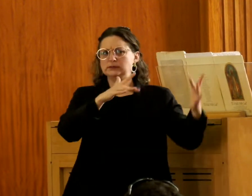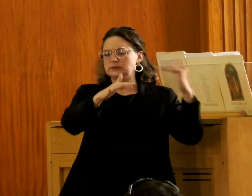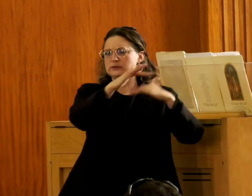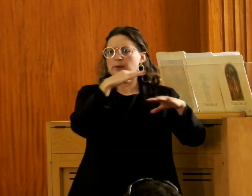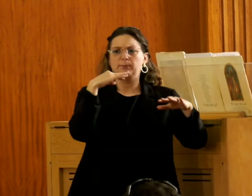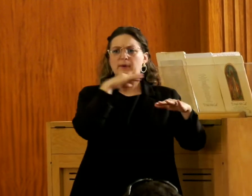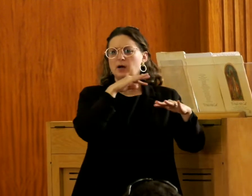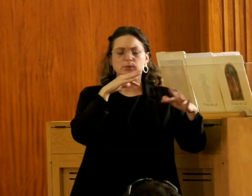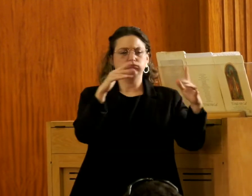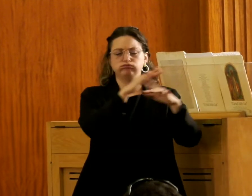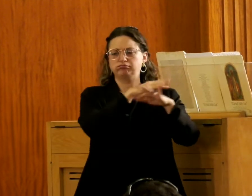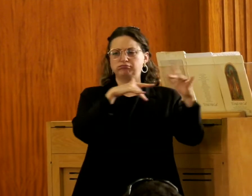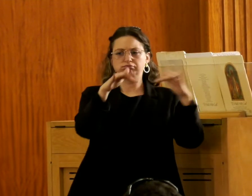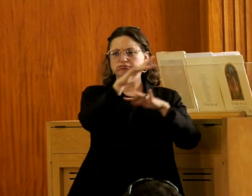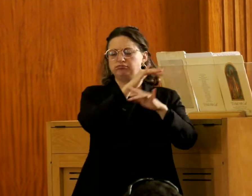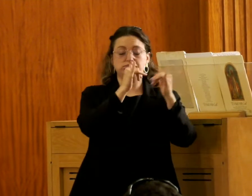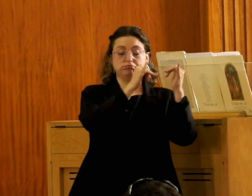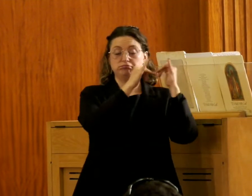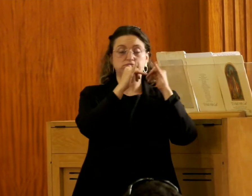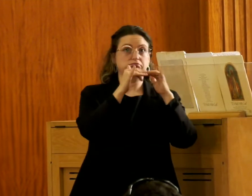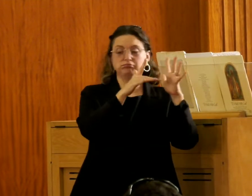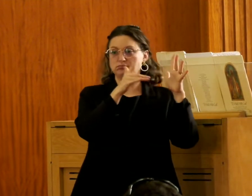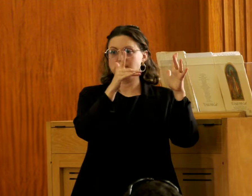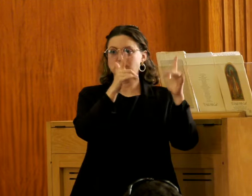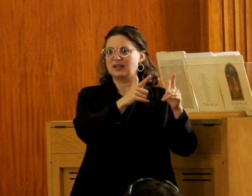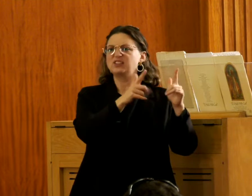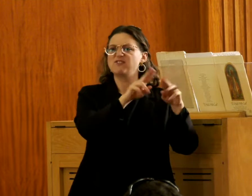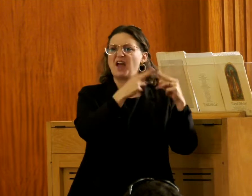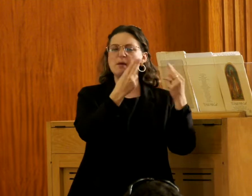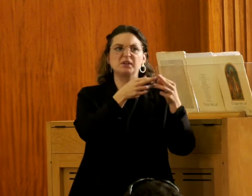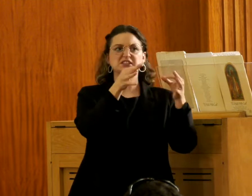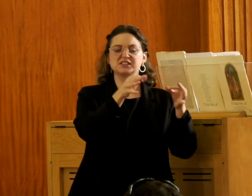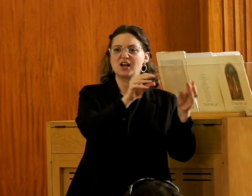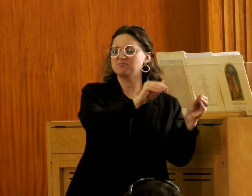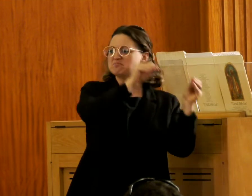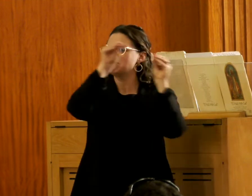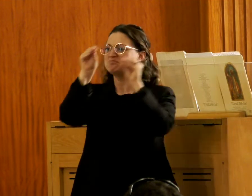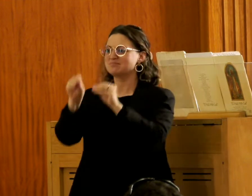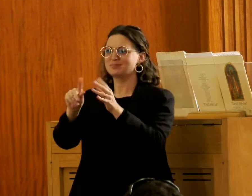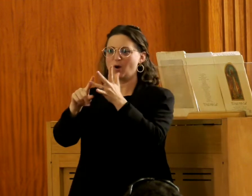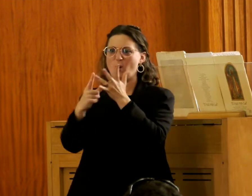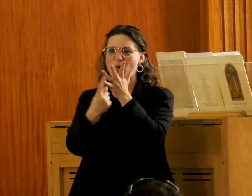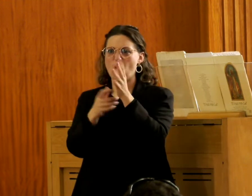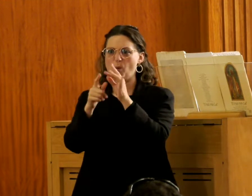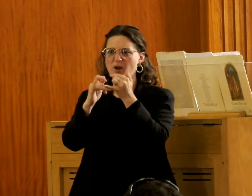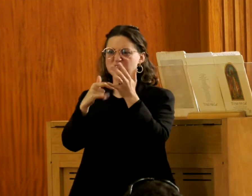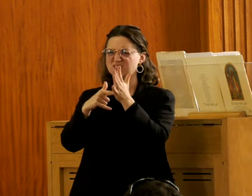family, Melbourne, the family considered Orbost to be the end of the earth.